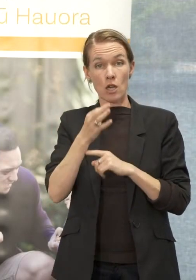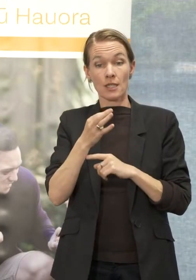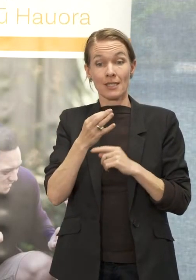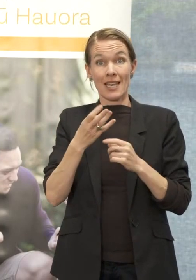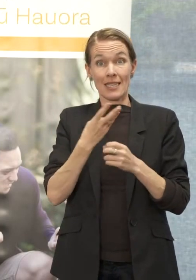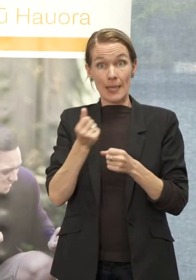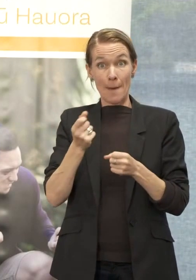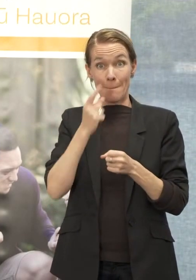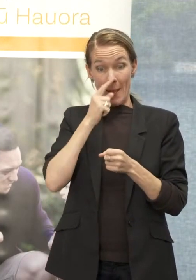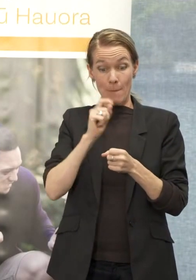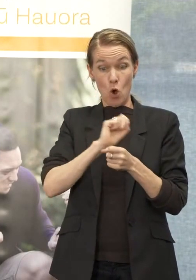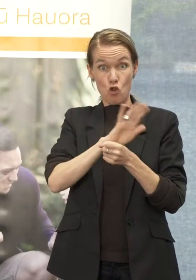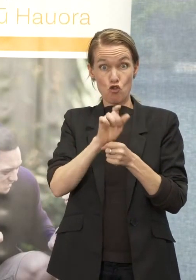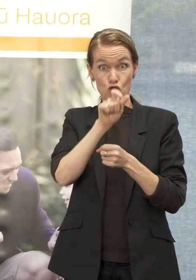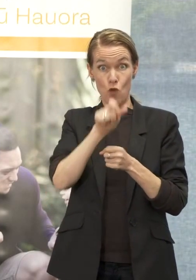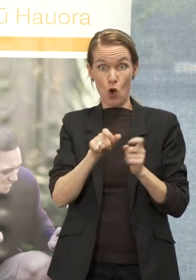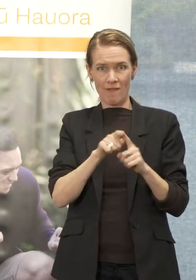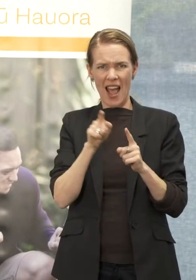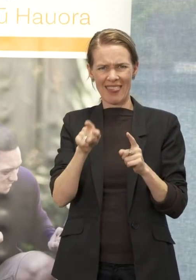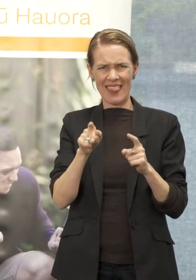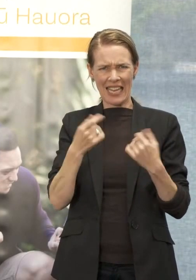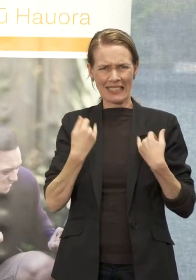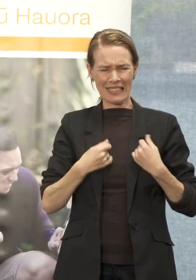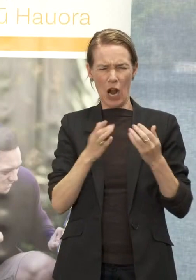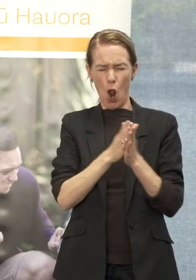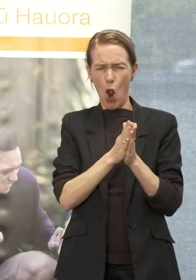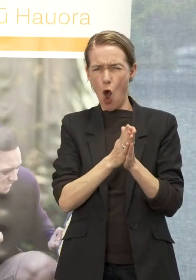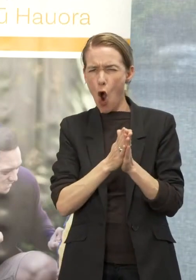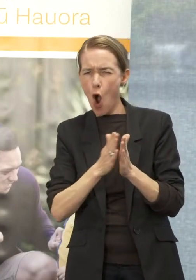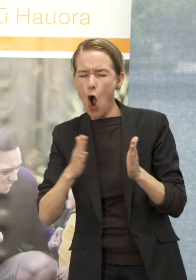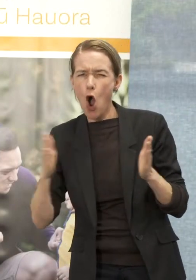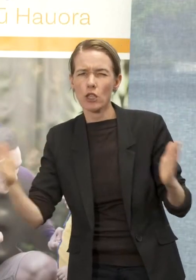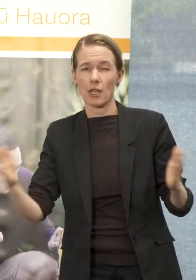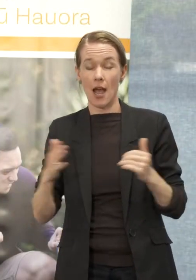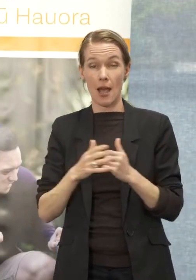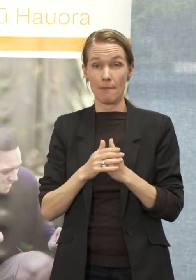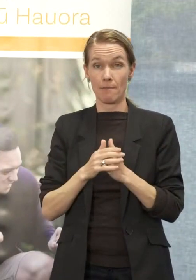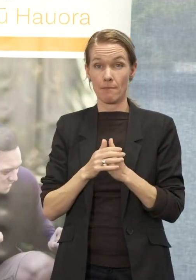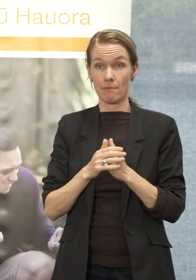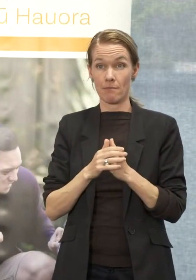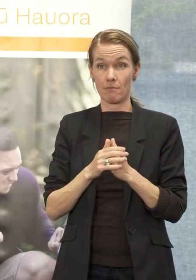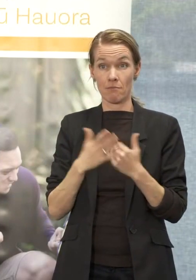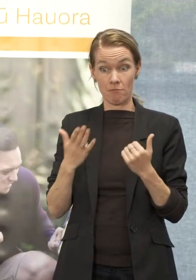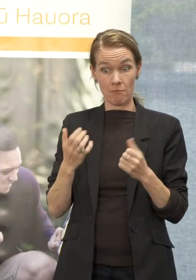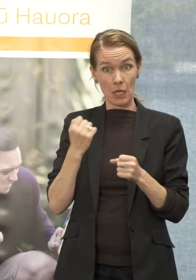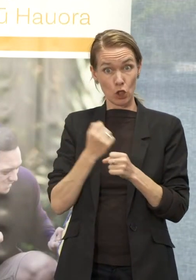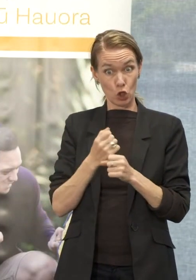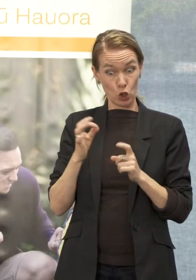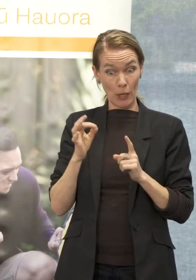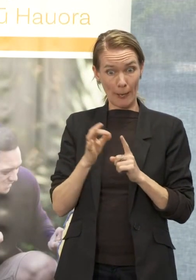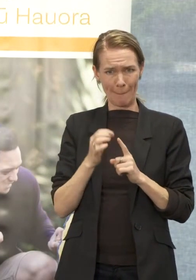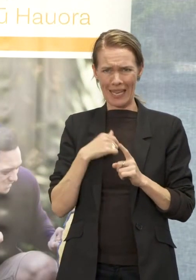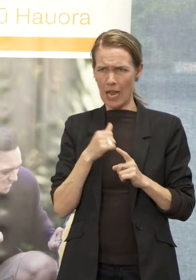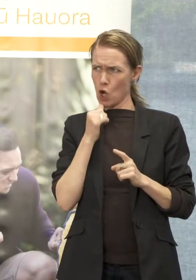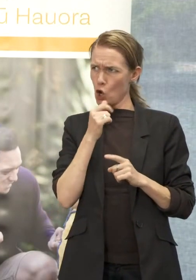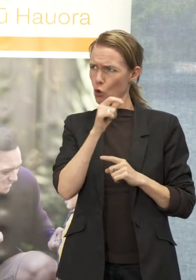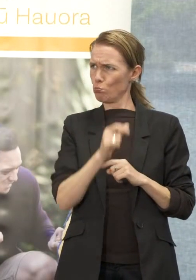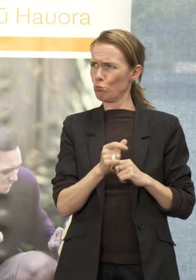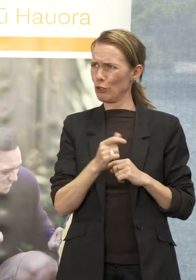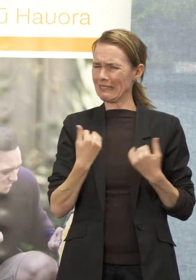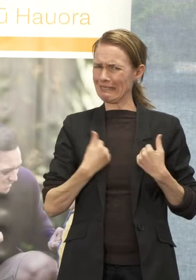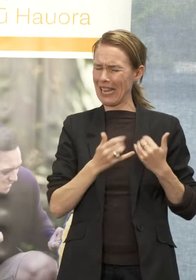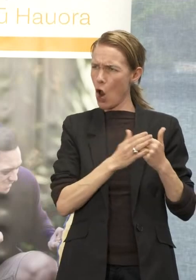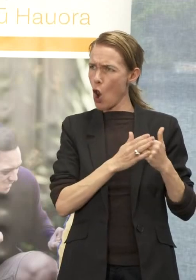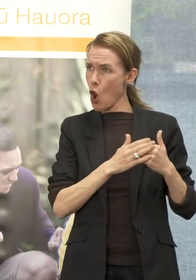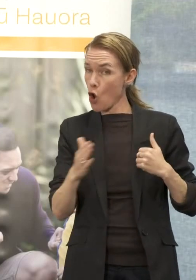presenting? In terms of what sort of advice? Are they required to alert the Ministry? Have you got any